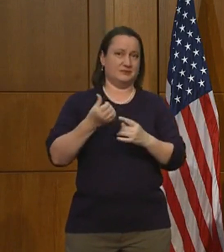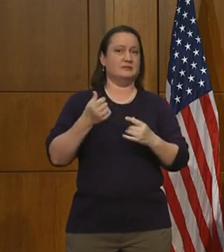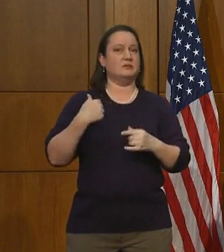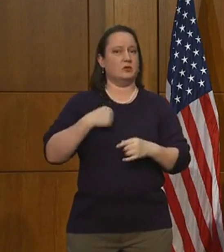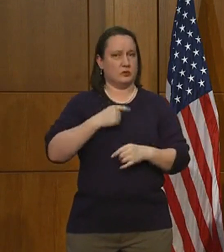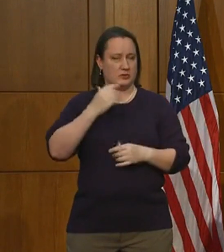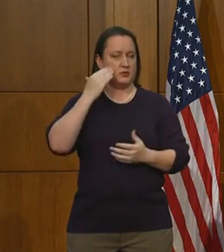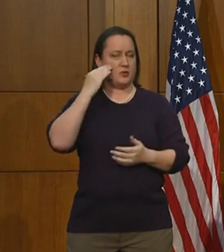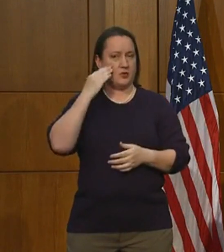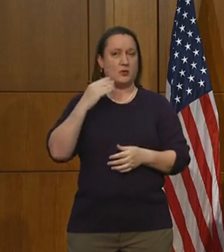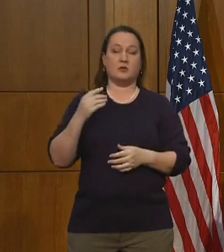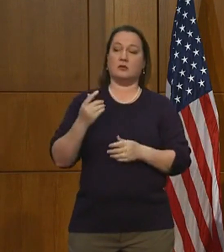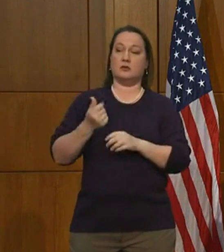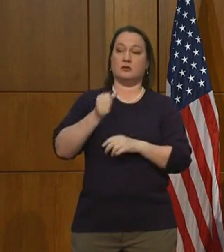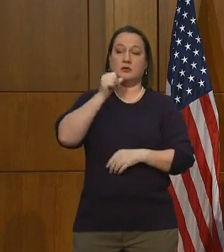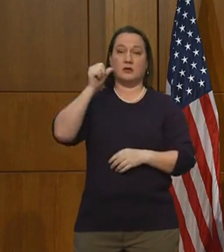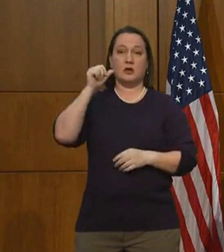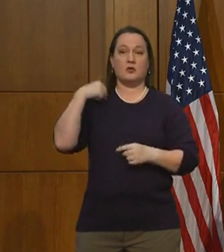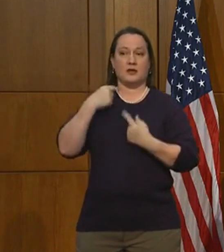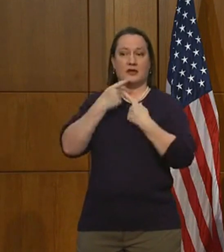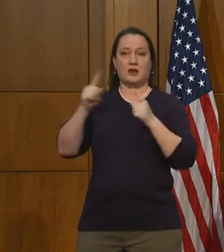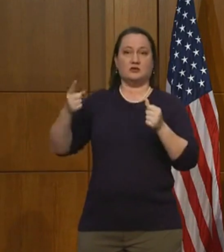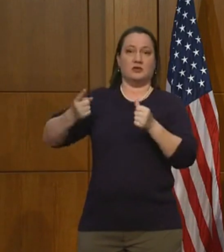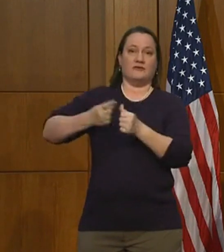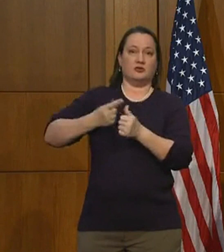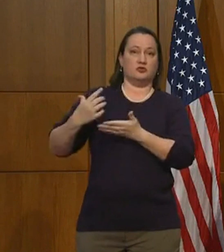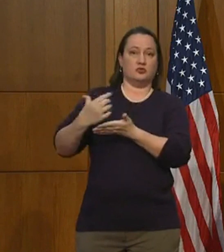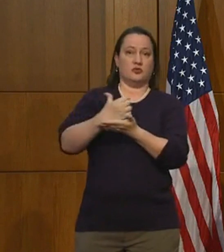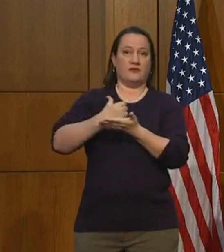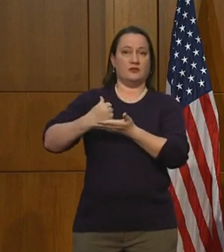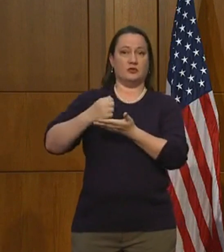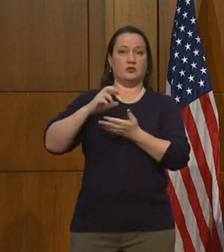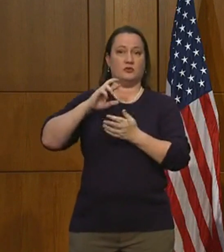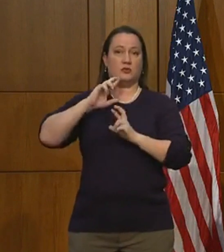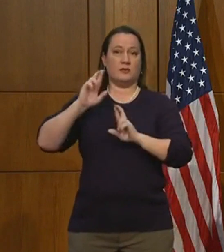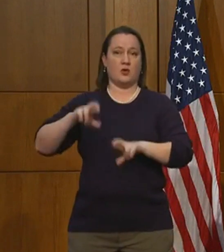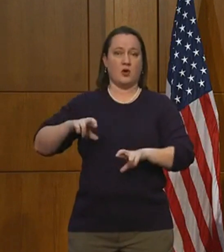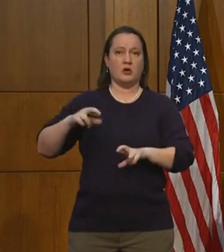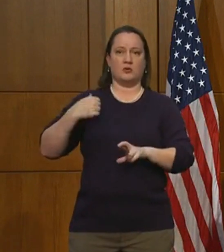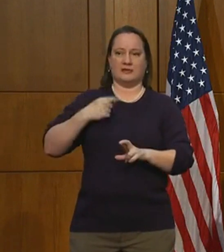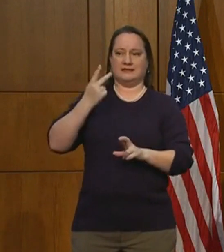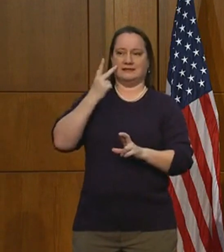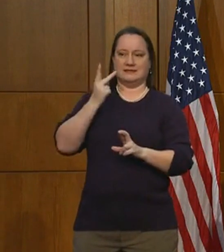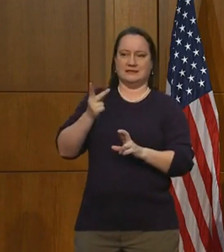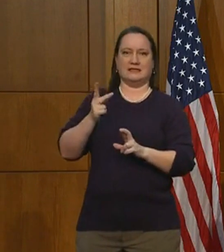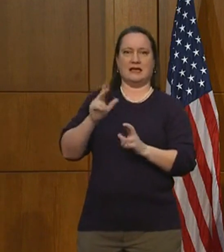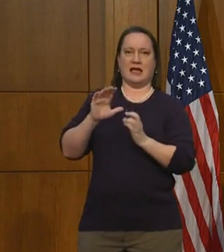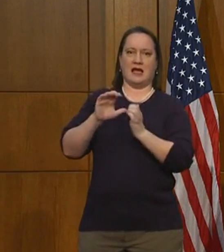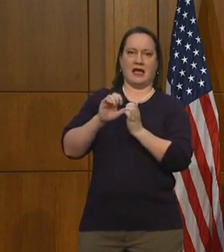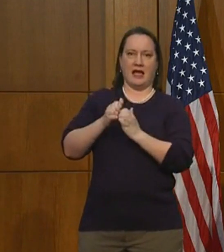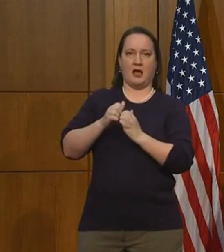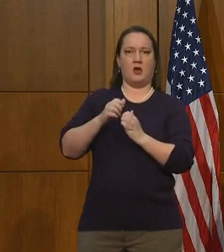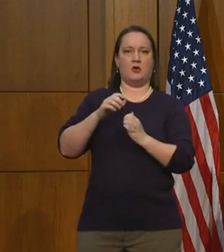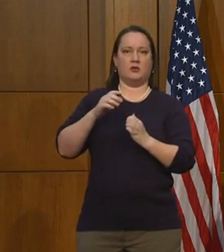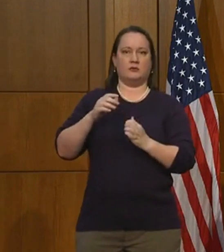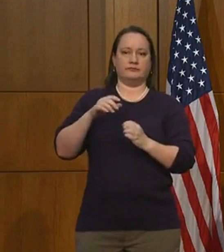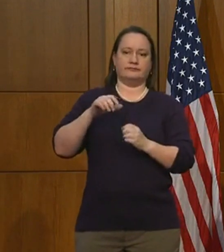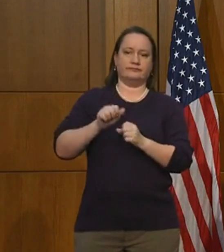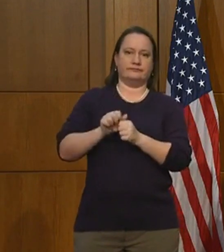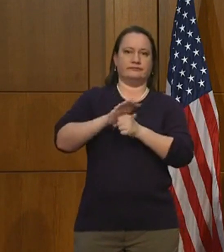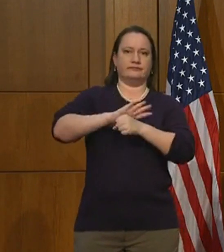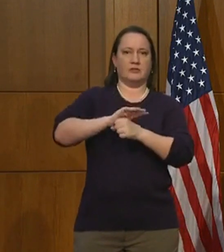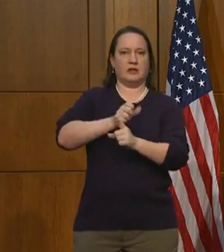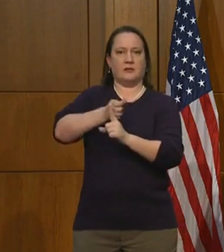first monthly revenue report in which we really see the impact of this situation is having on our economy.